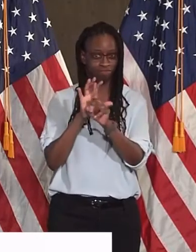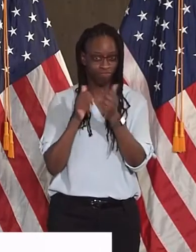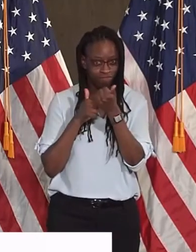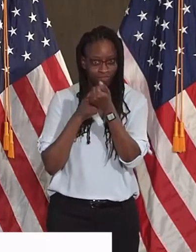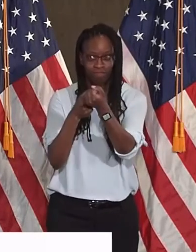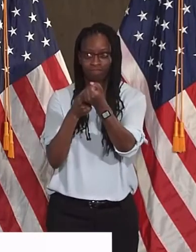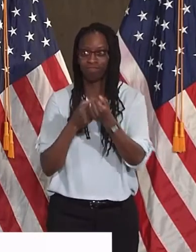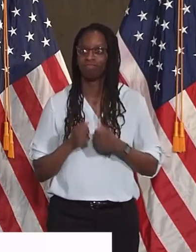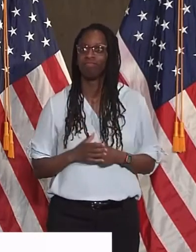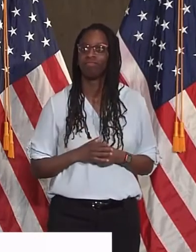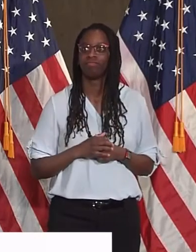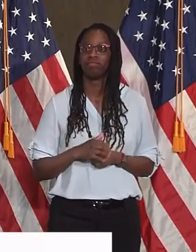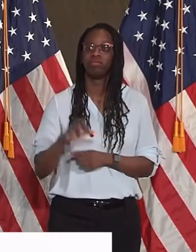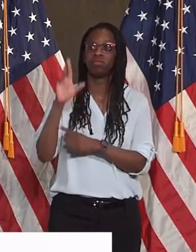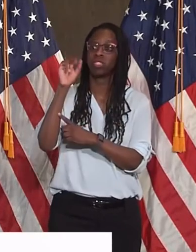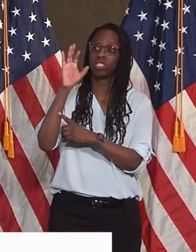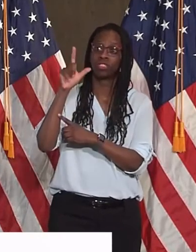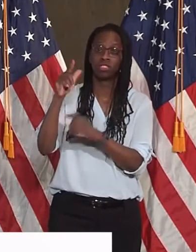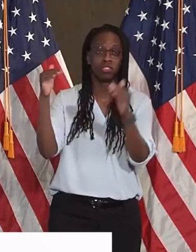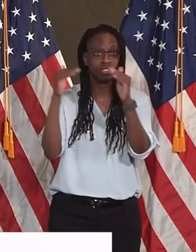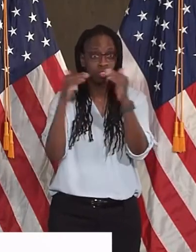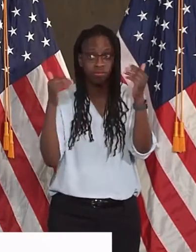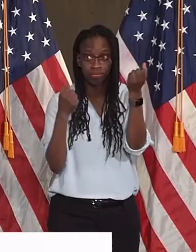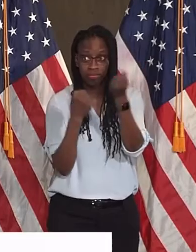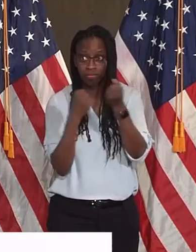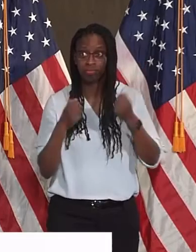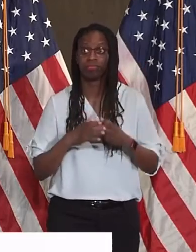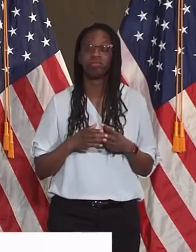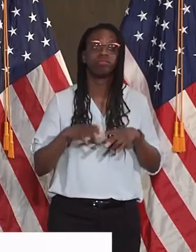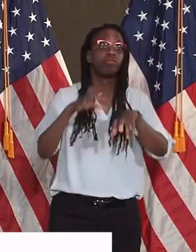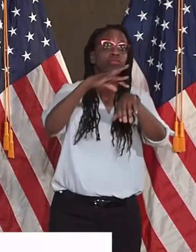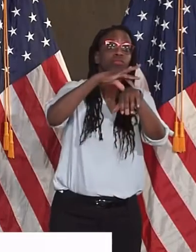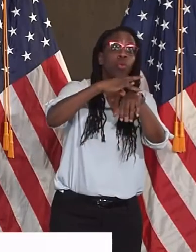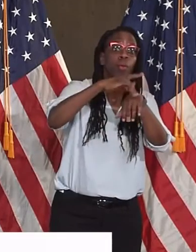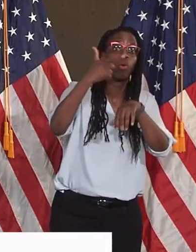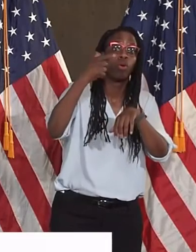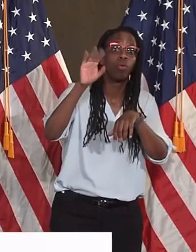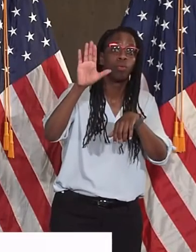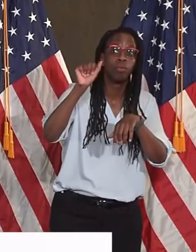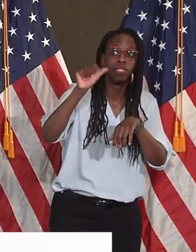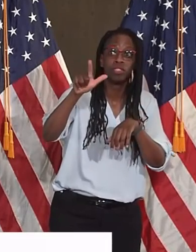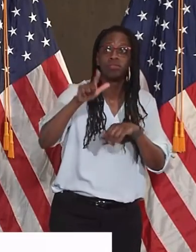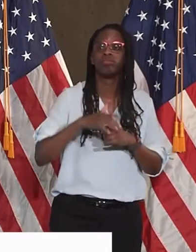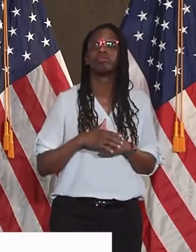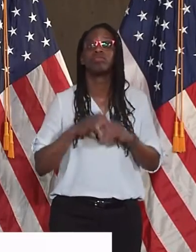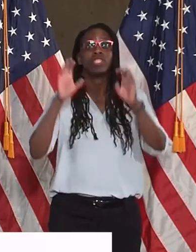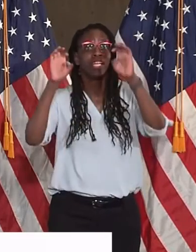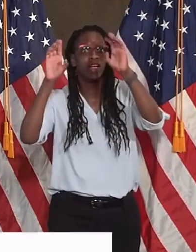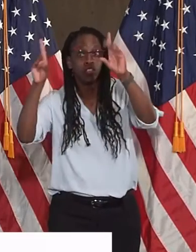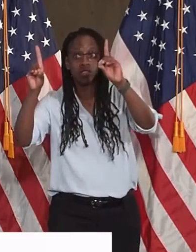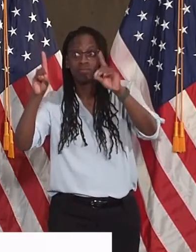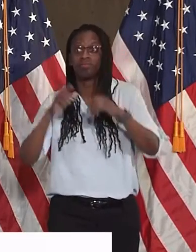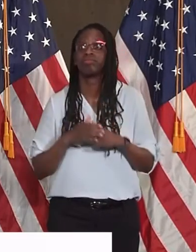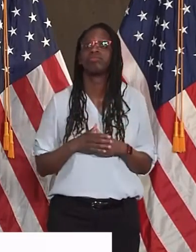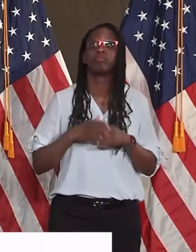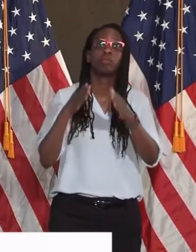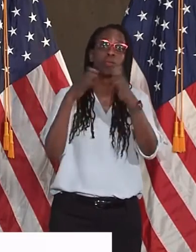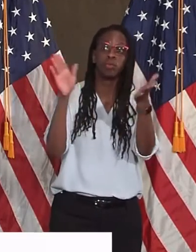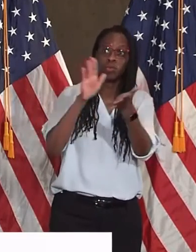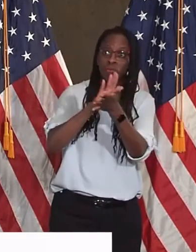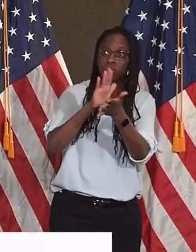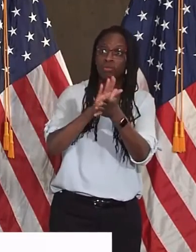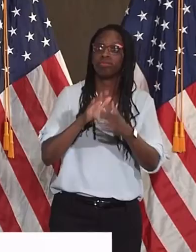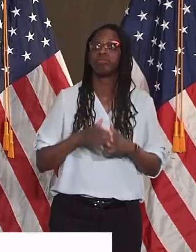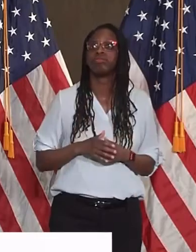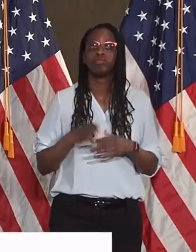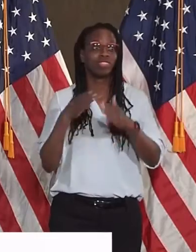from affordable housing to our transit system, from our public schools to public safety. We cannot